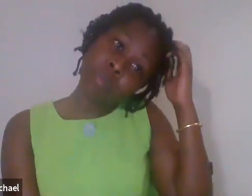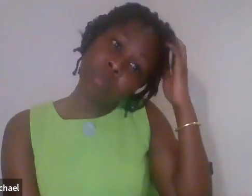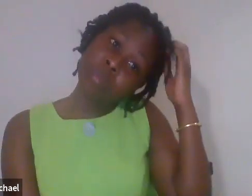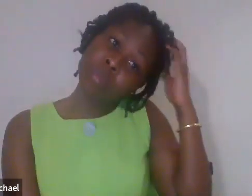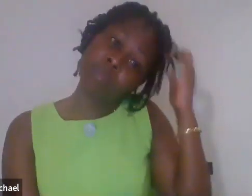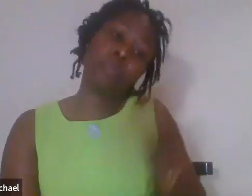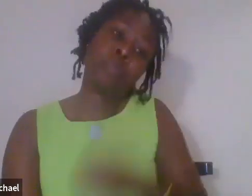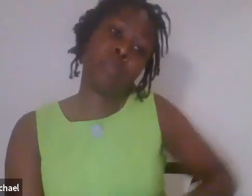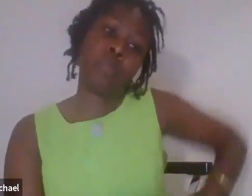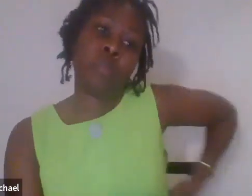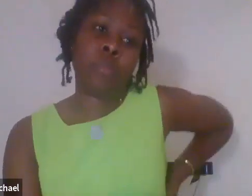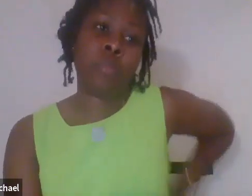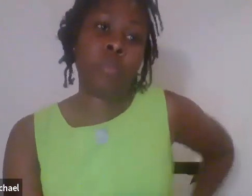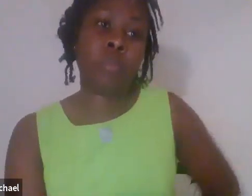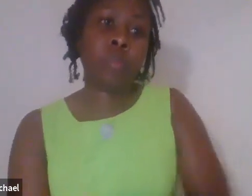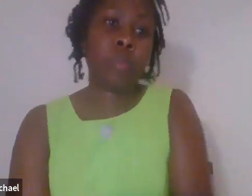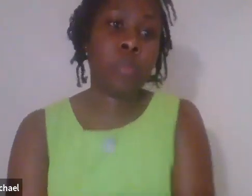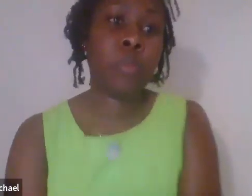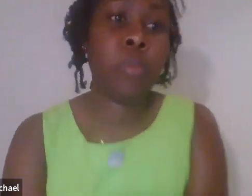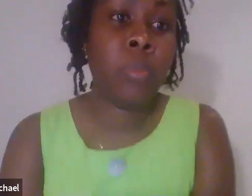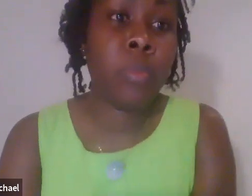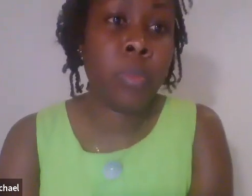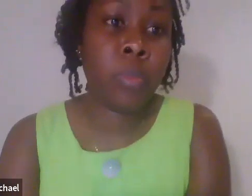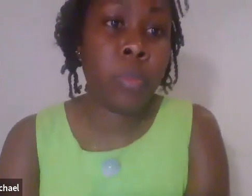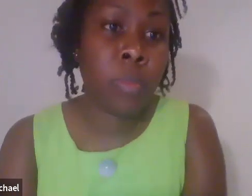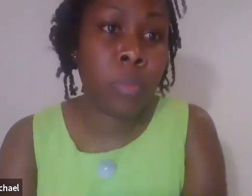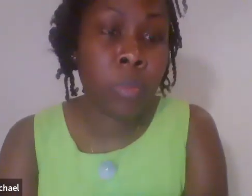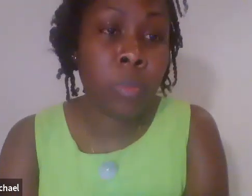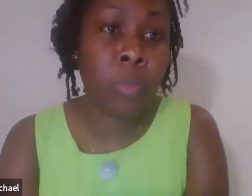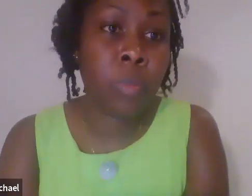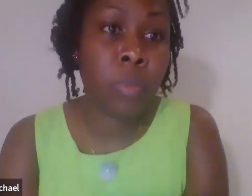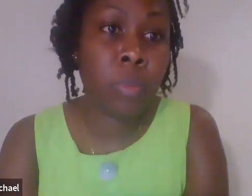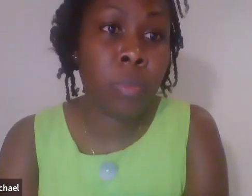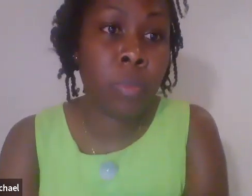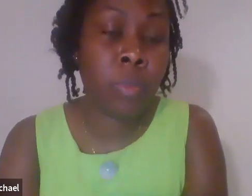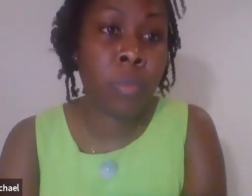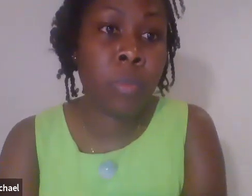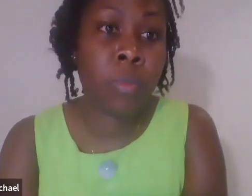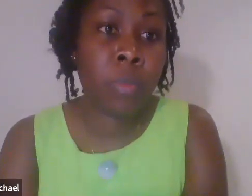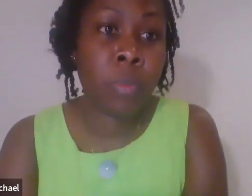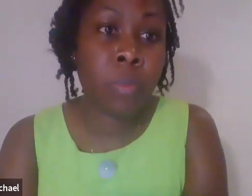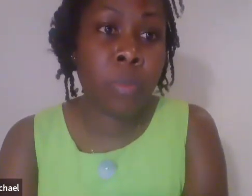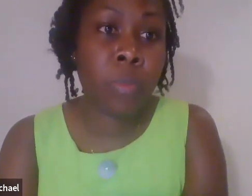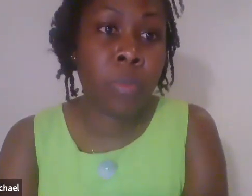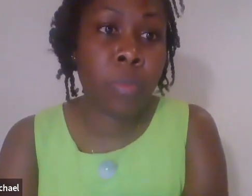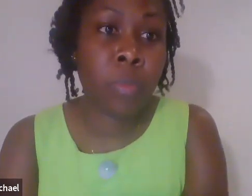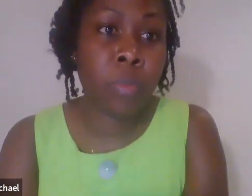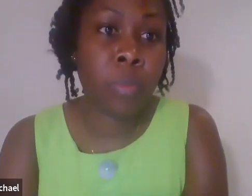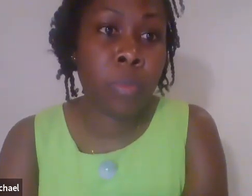Hold on. Oh, I see we have two volunteers from KU. I'll give them the chance, but I have a message from Zetech because